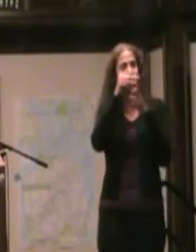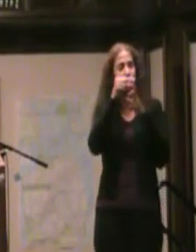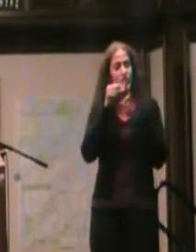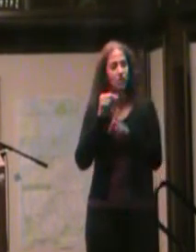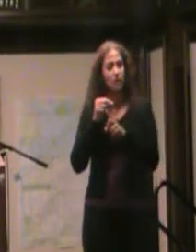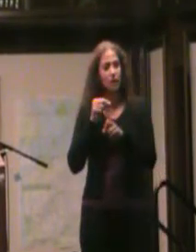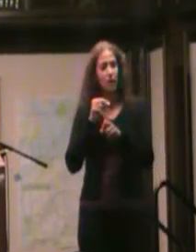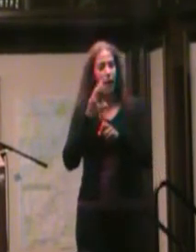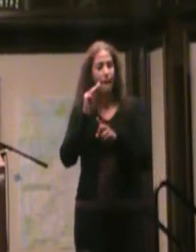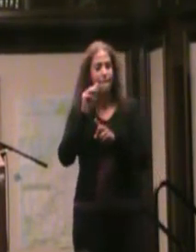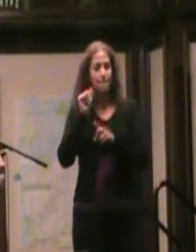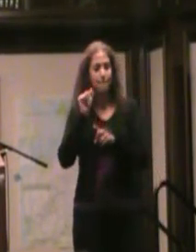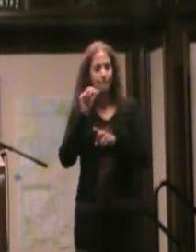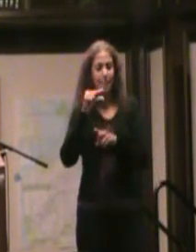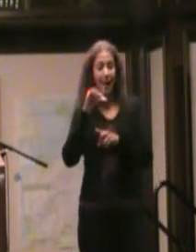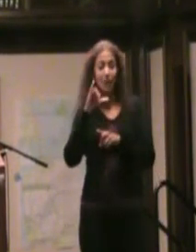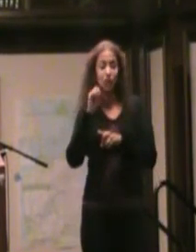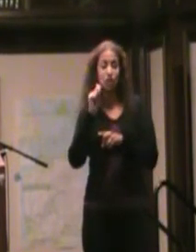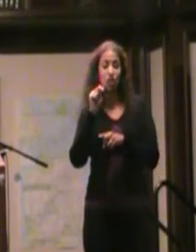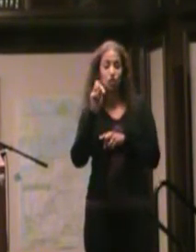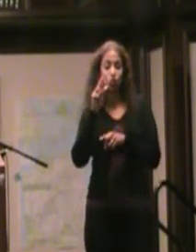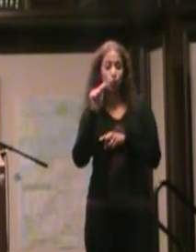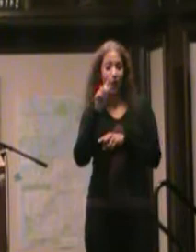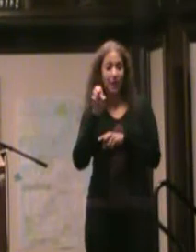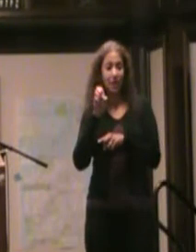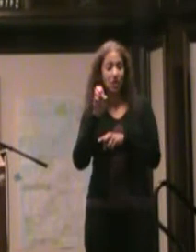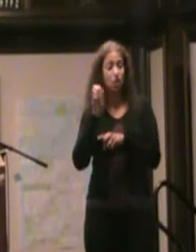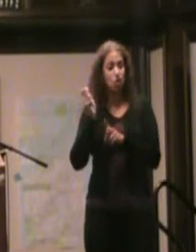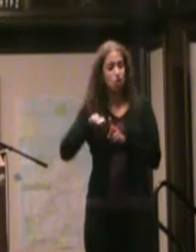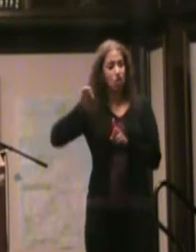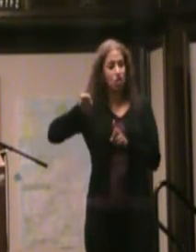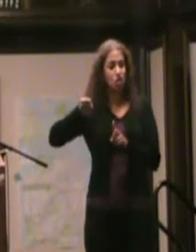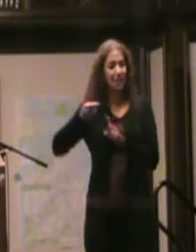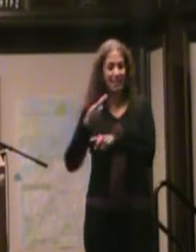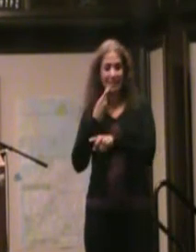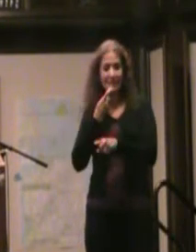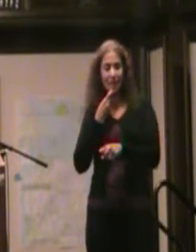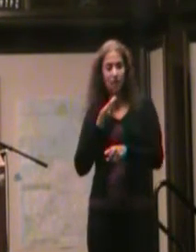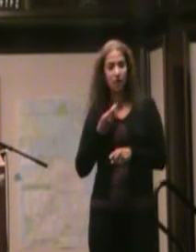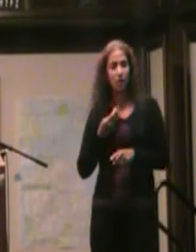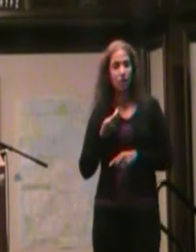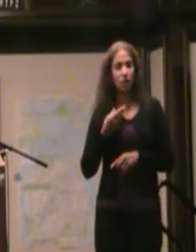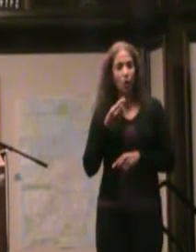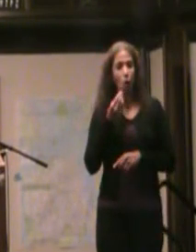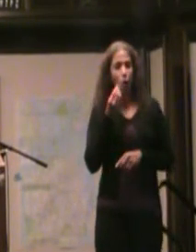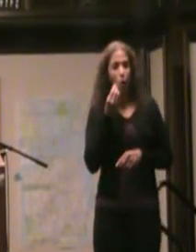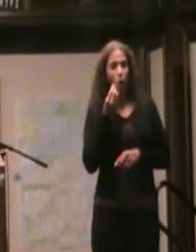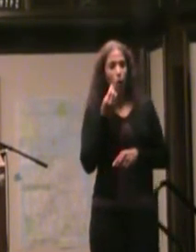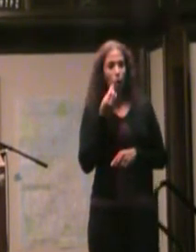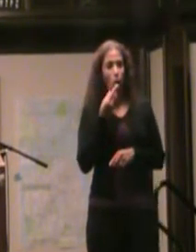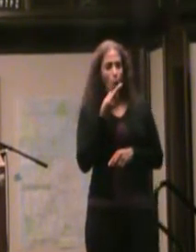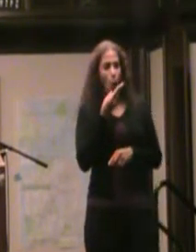concept of magistrate judge. He said, hoy vas a ver al juez chiquito.